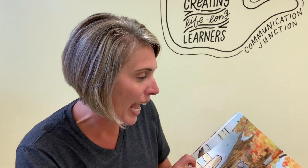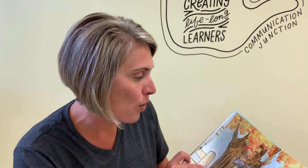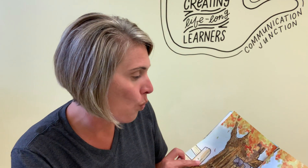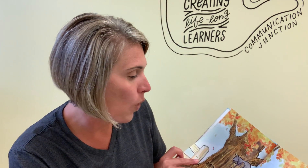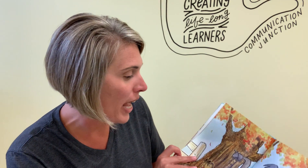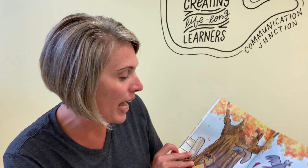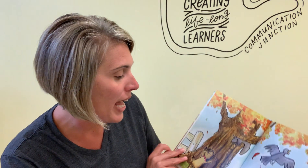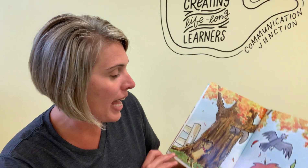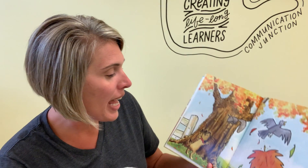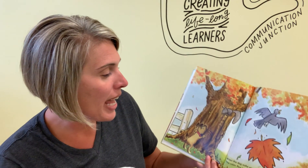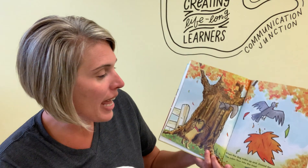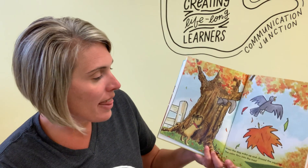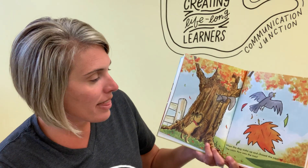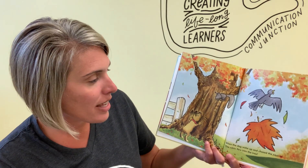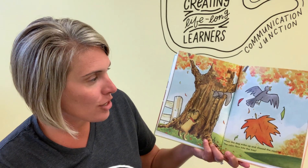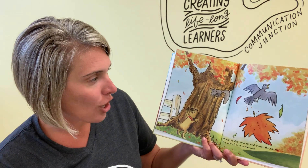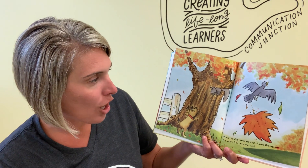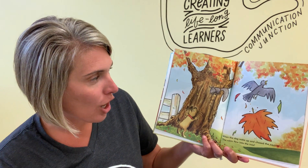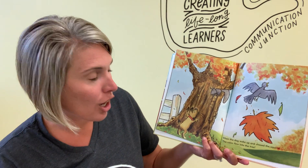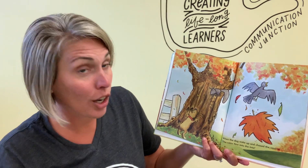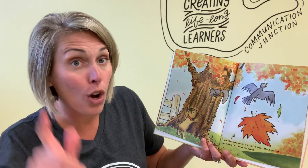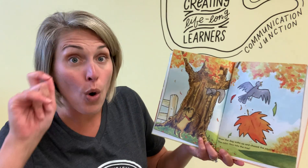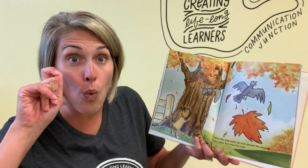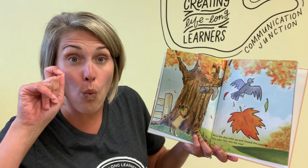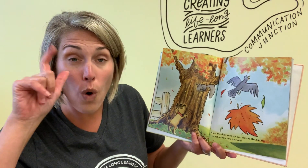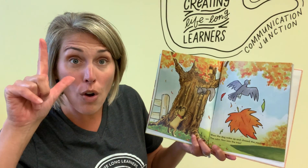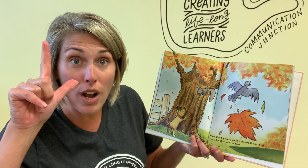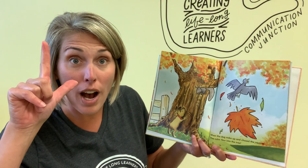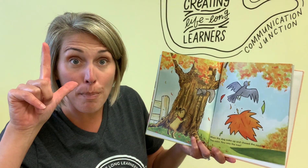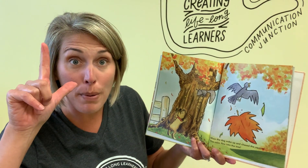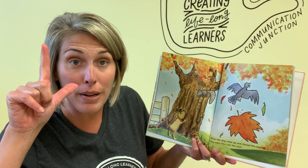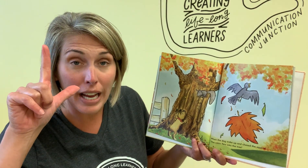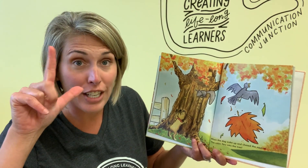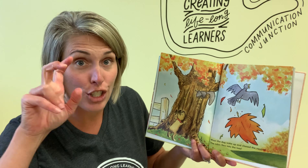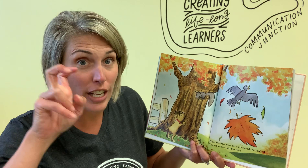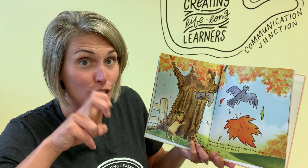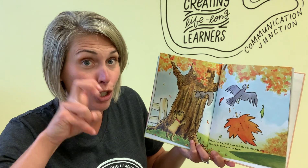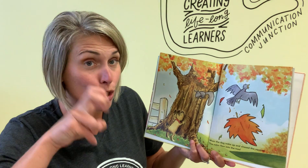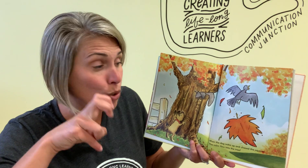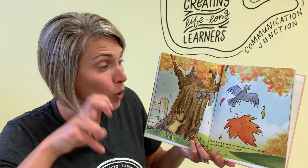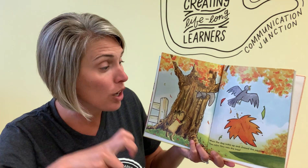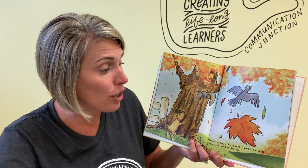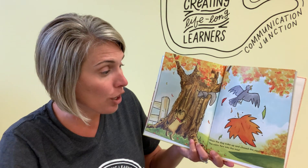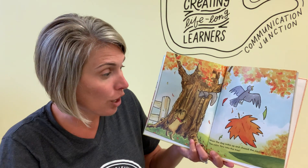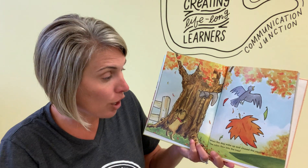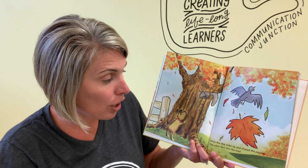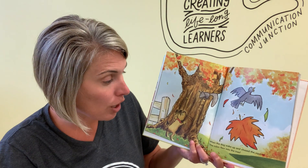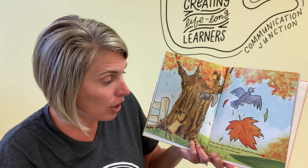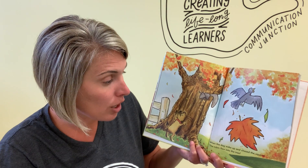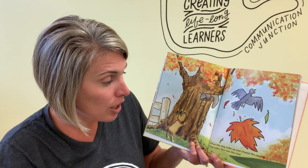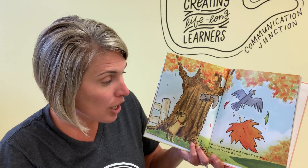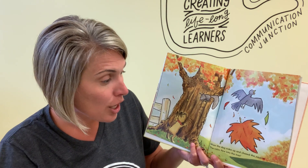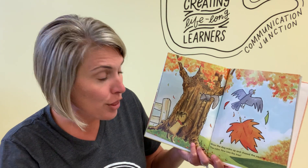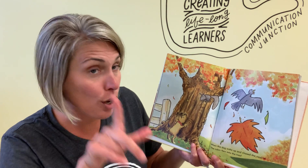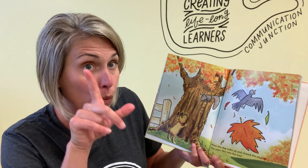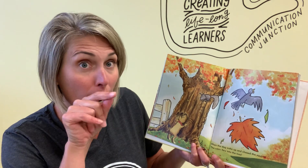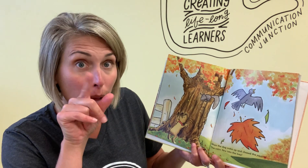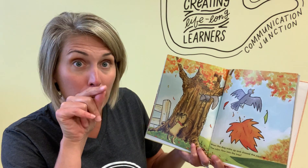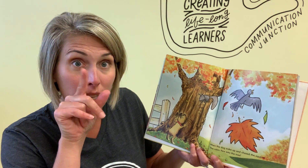And when the dog woke up and chased the squirrel, the robin,